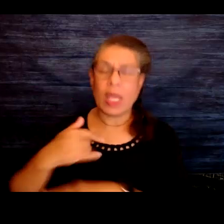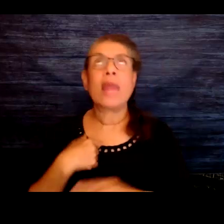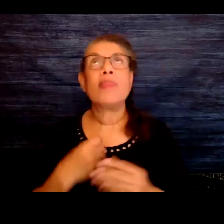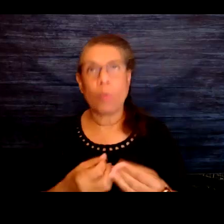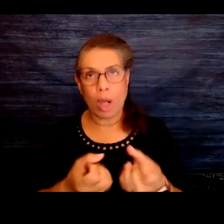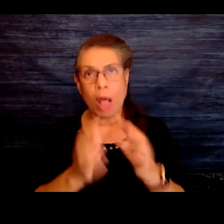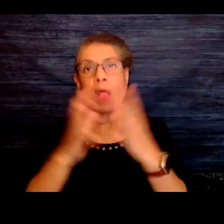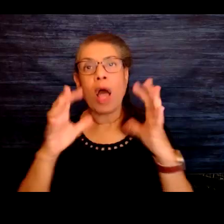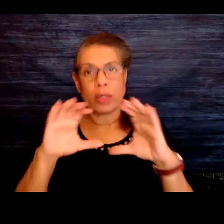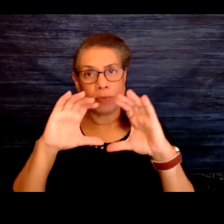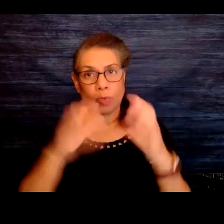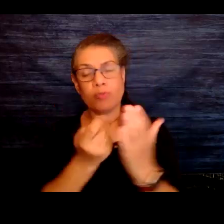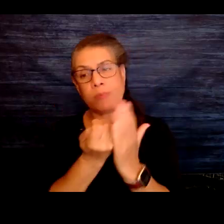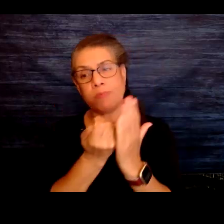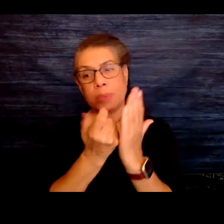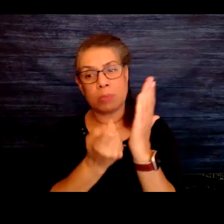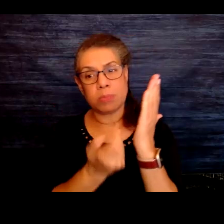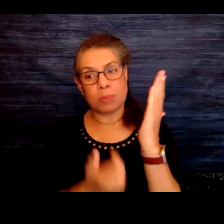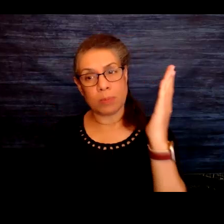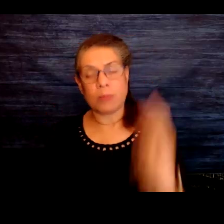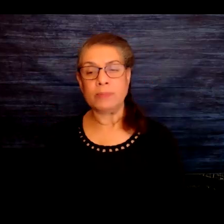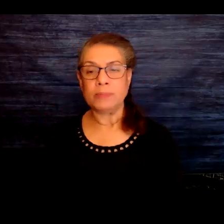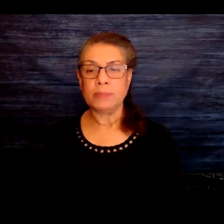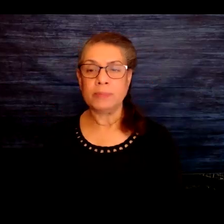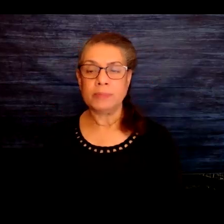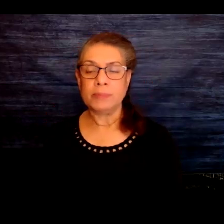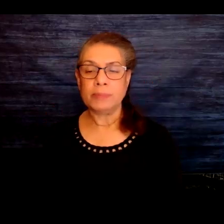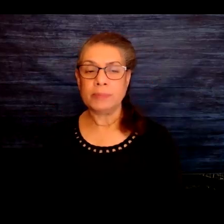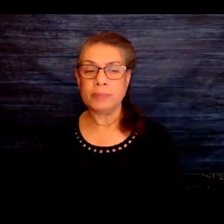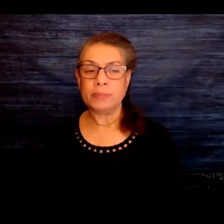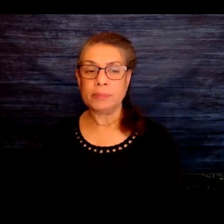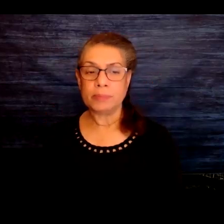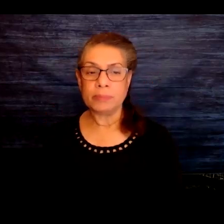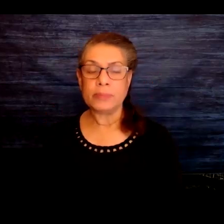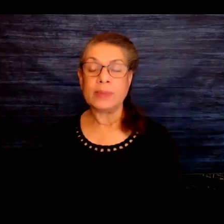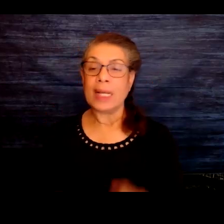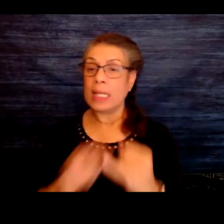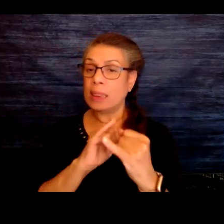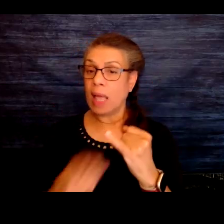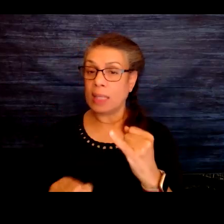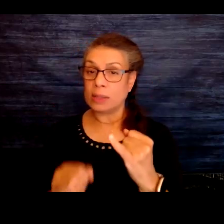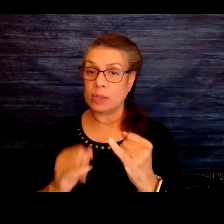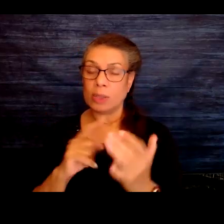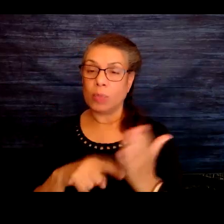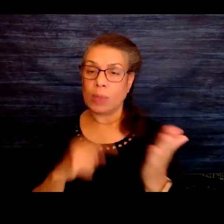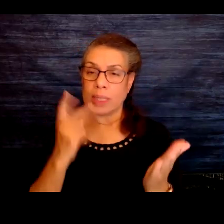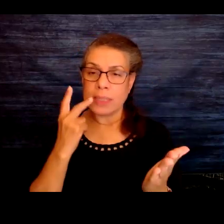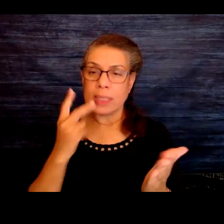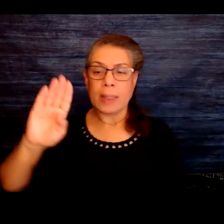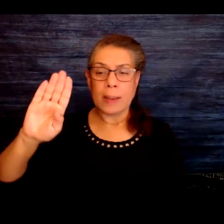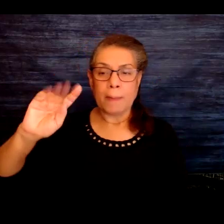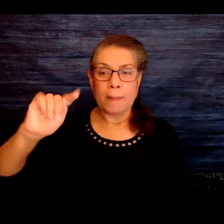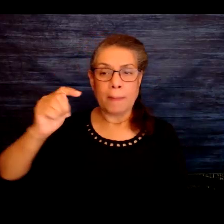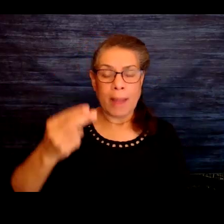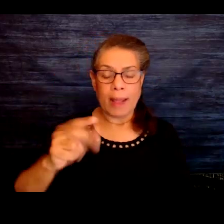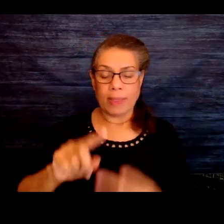of courses from the catalog. And then lastly, something that I think was quite impactful is that Beth and